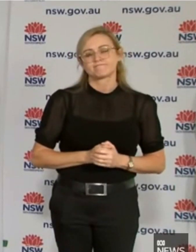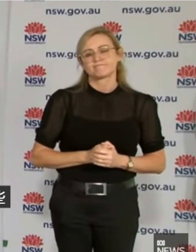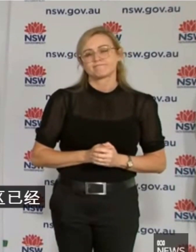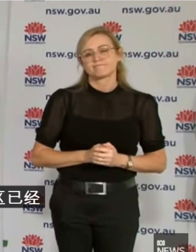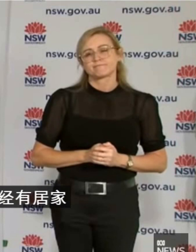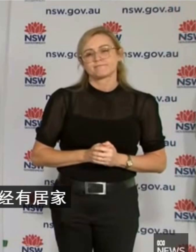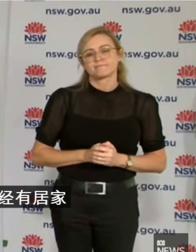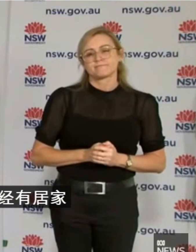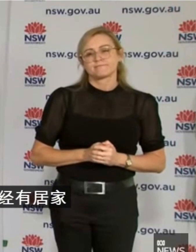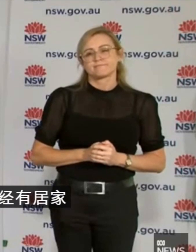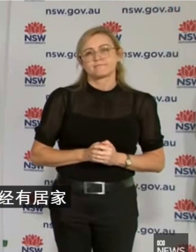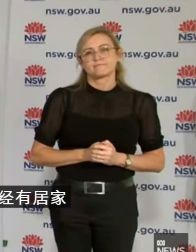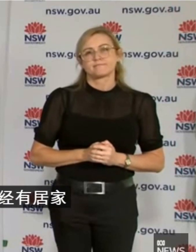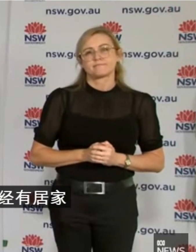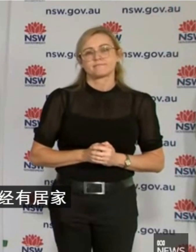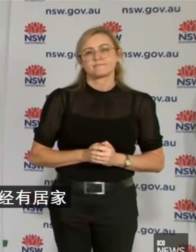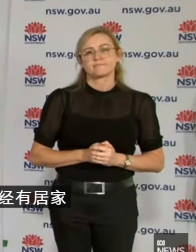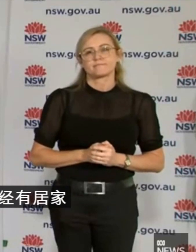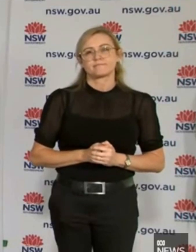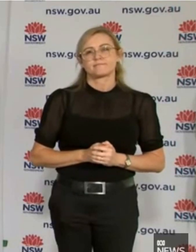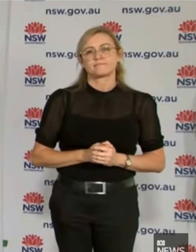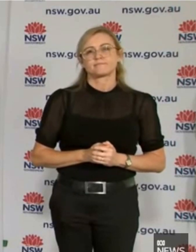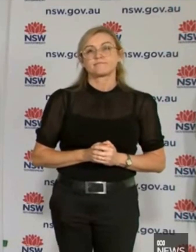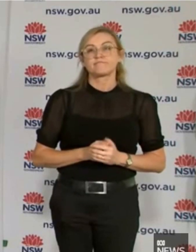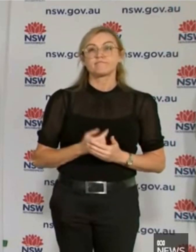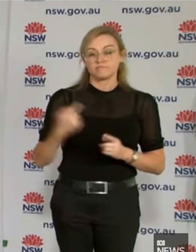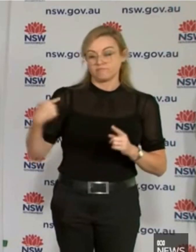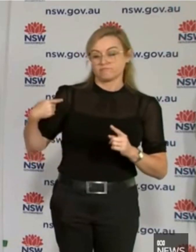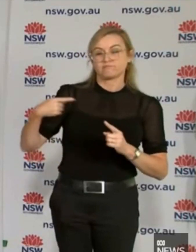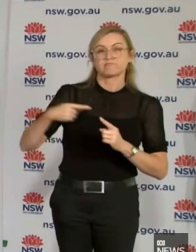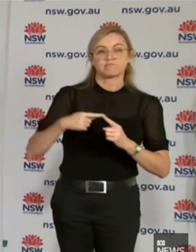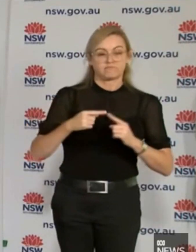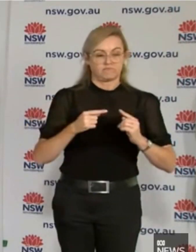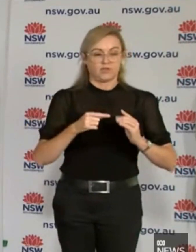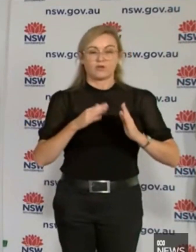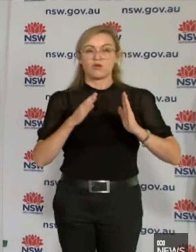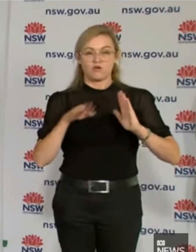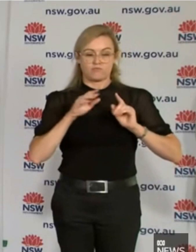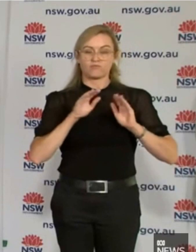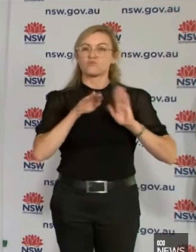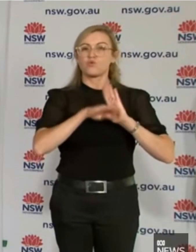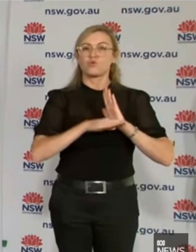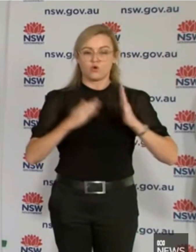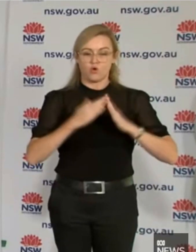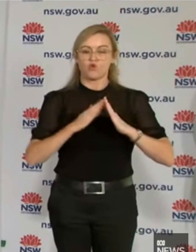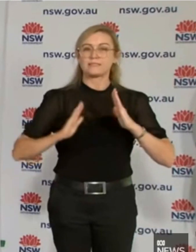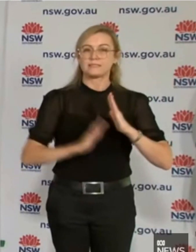There have been, of course, stay-at-home lockdown arrangements in a number of regional areas. I just want to